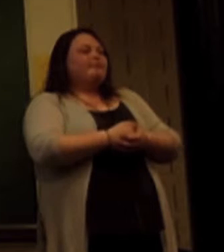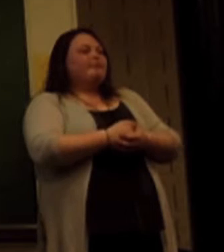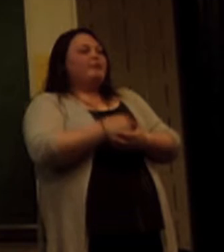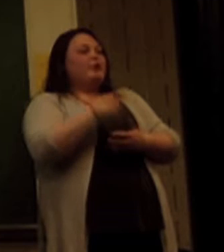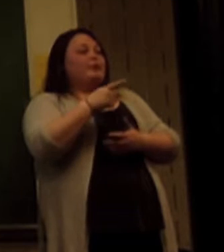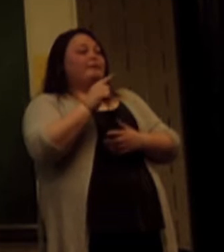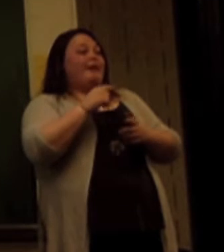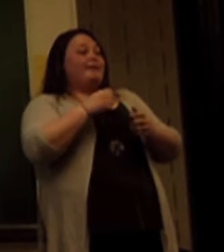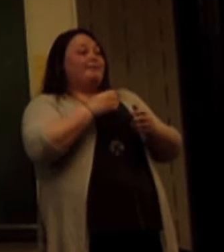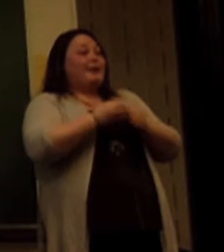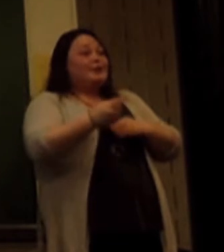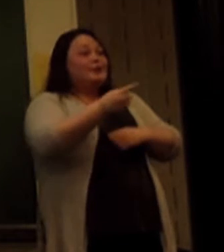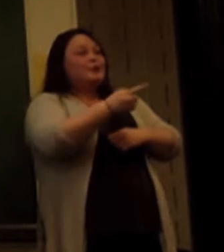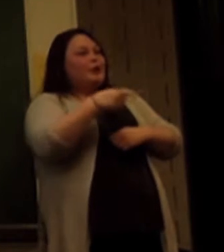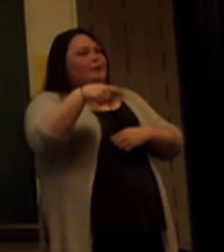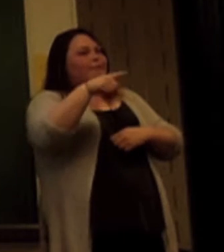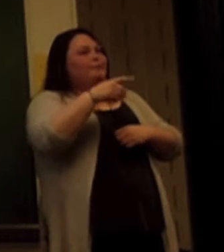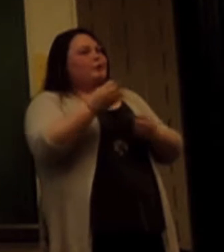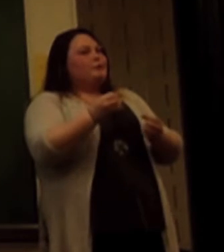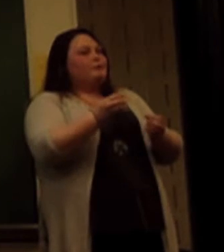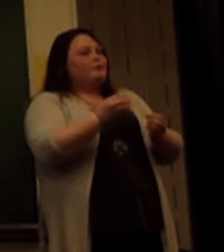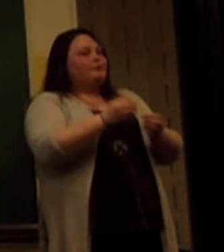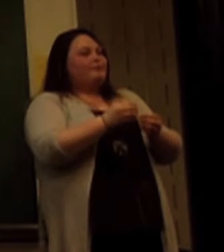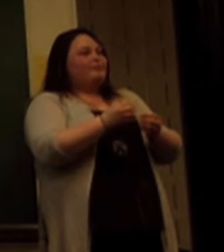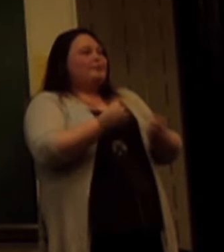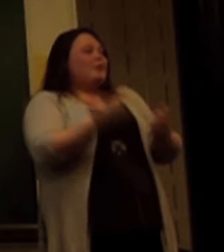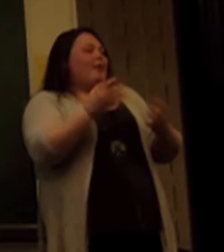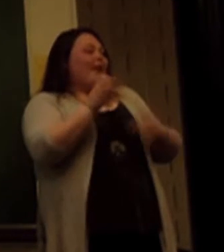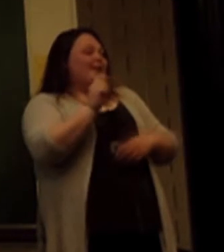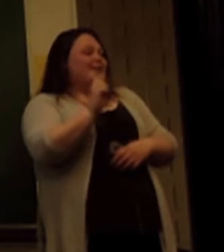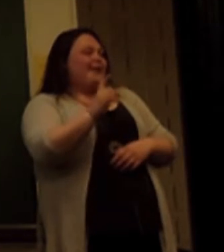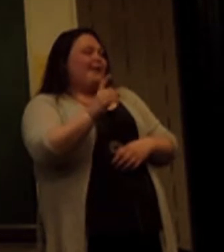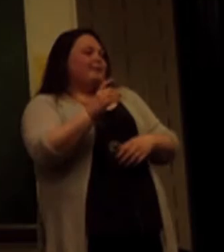So maybe start checking them out now.